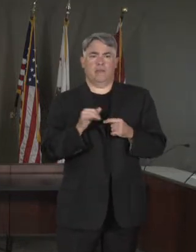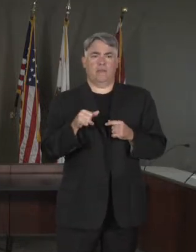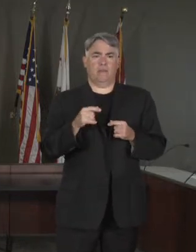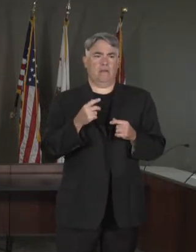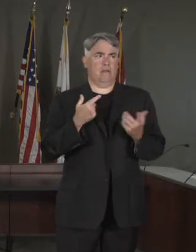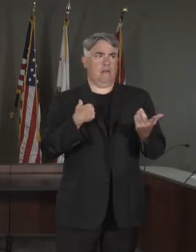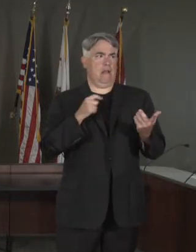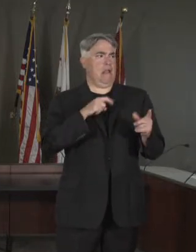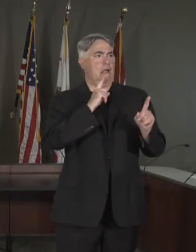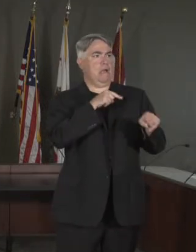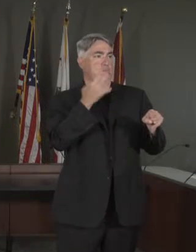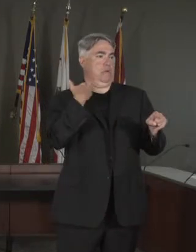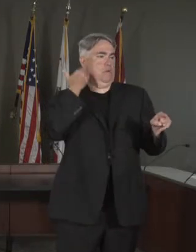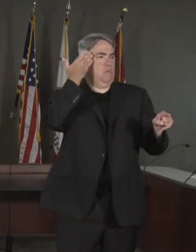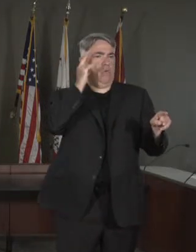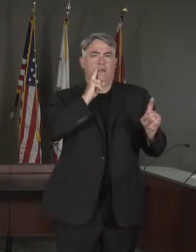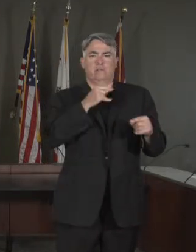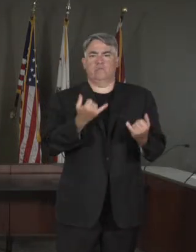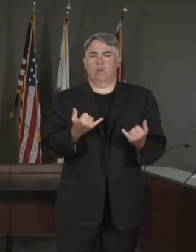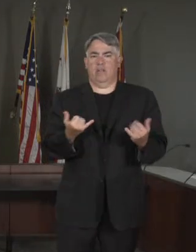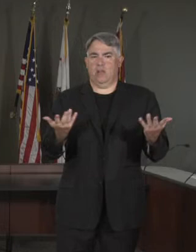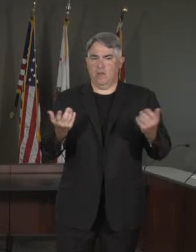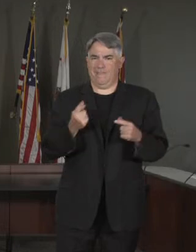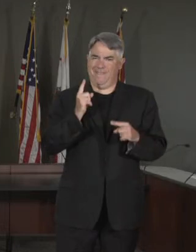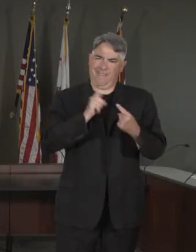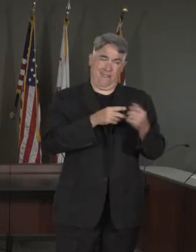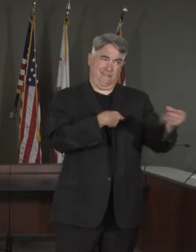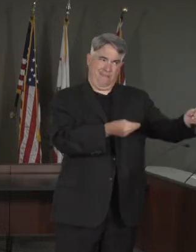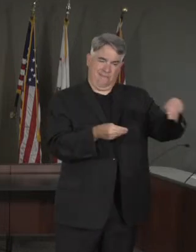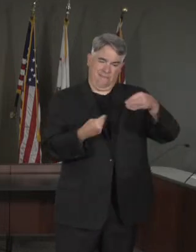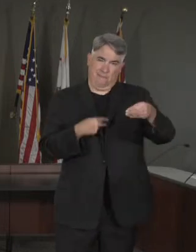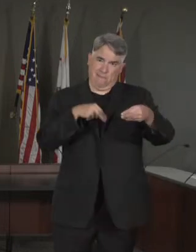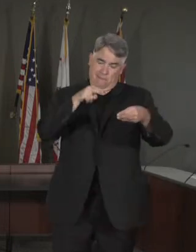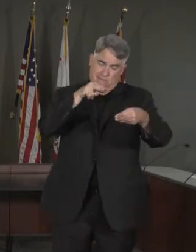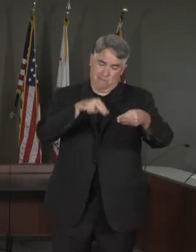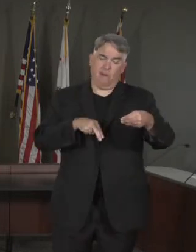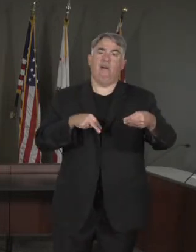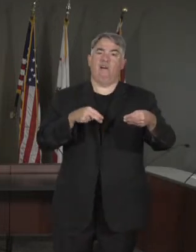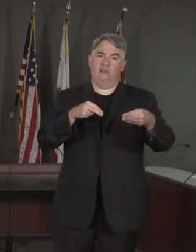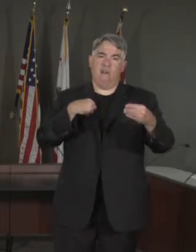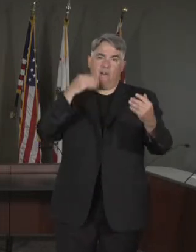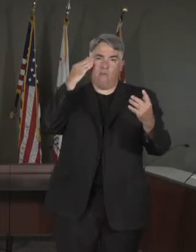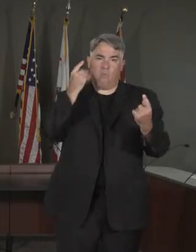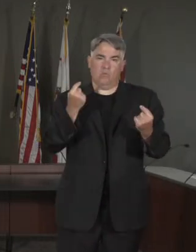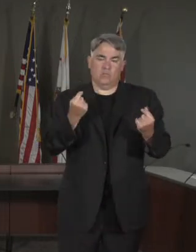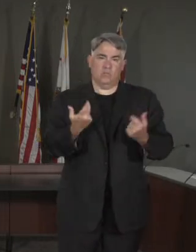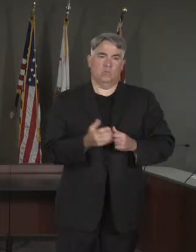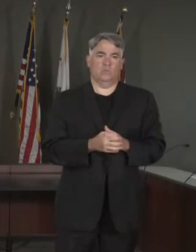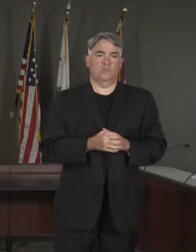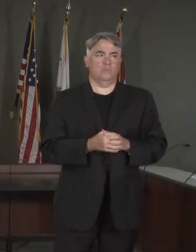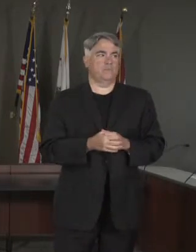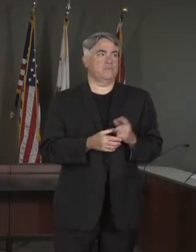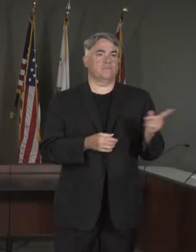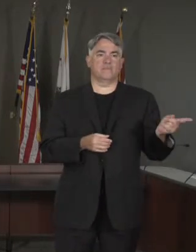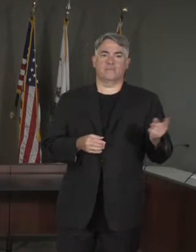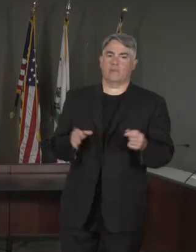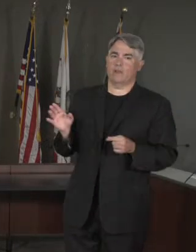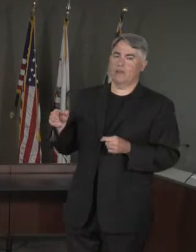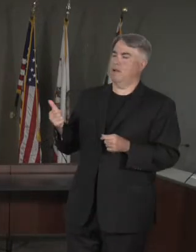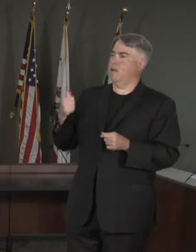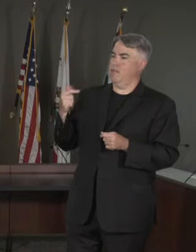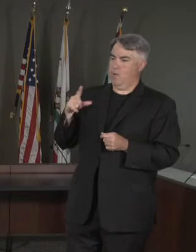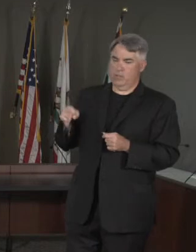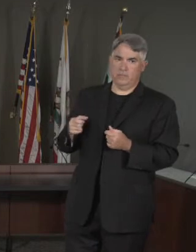the report, we will evaluate it, we will release it, and then we will speak to the findings of the report at that time. This next one is for